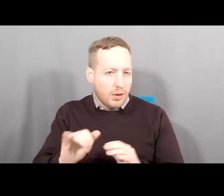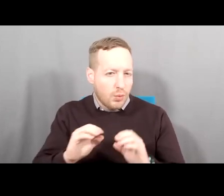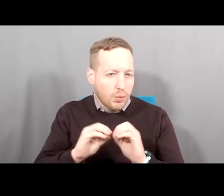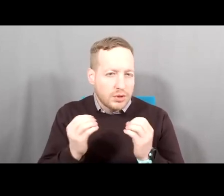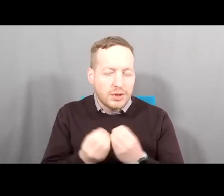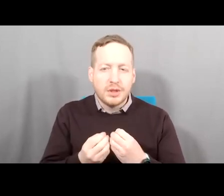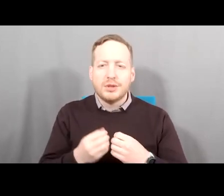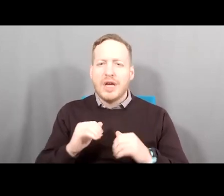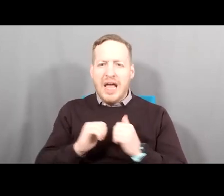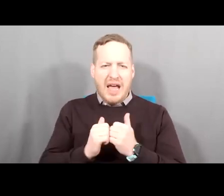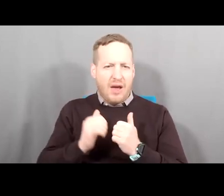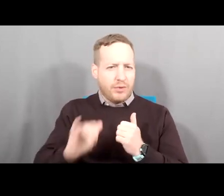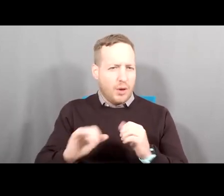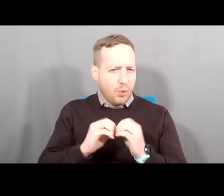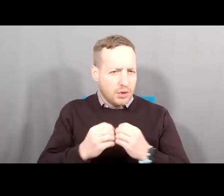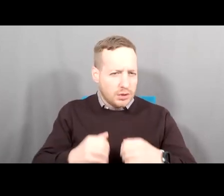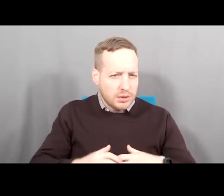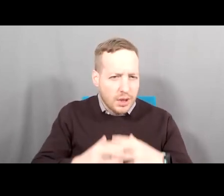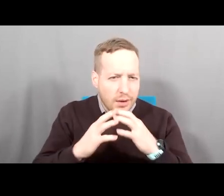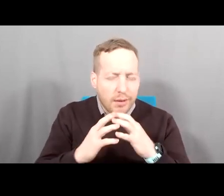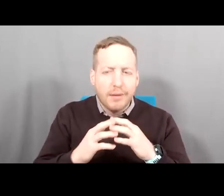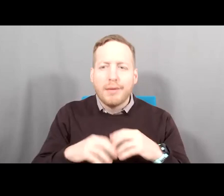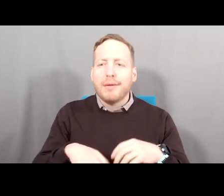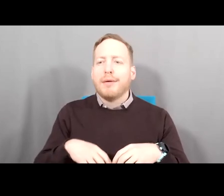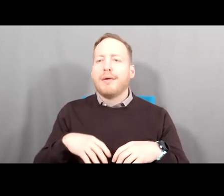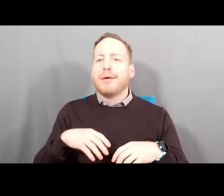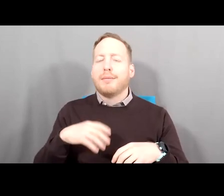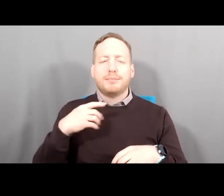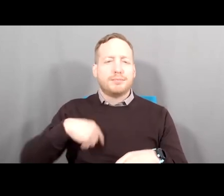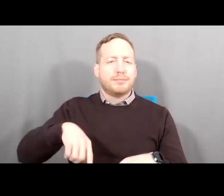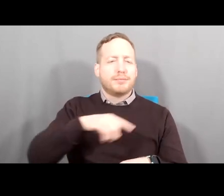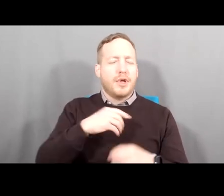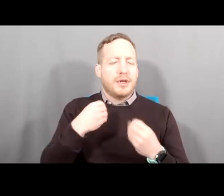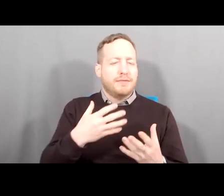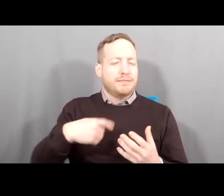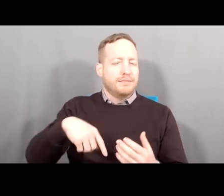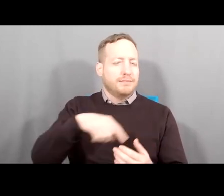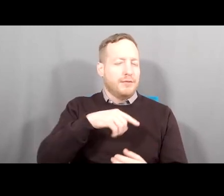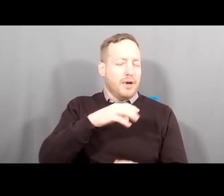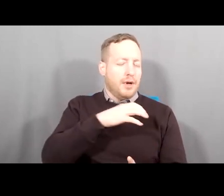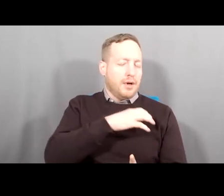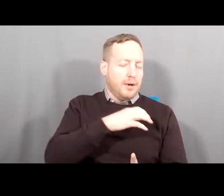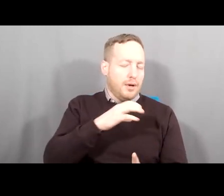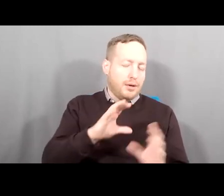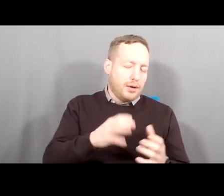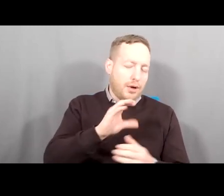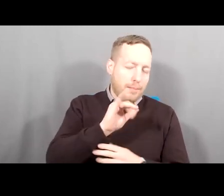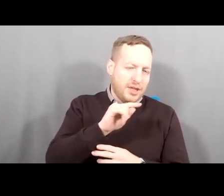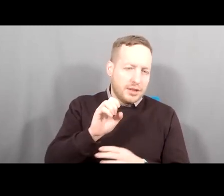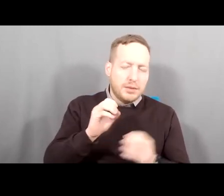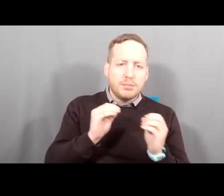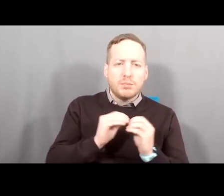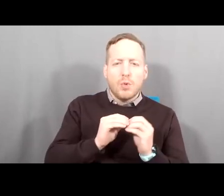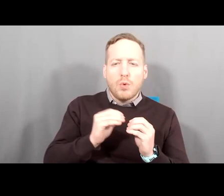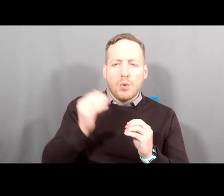her experience running Deaf Inc. and how the organization even started, to give us a sense